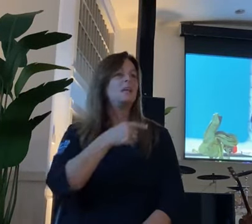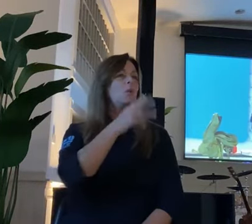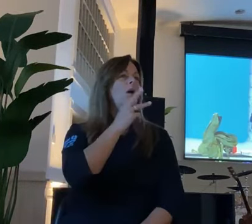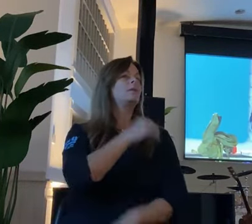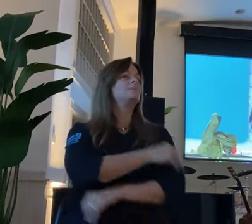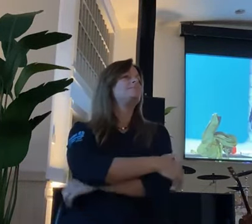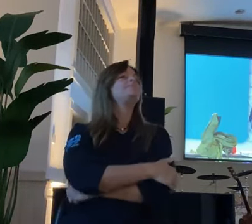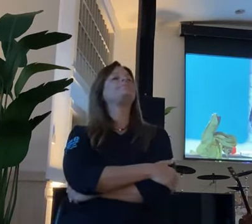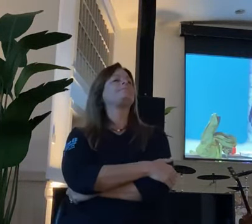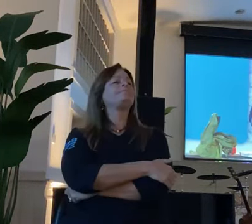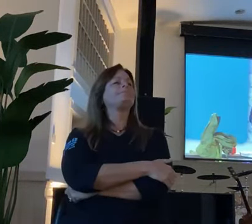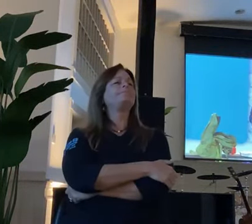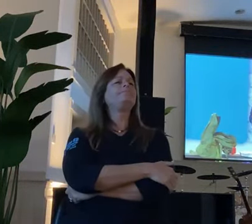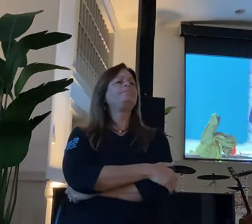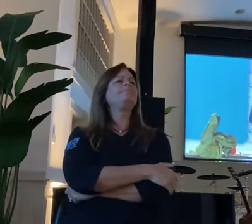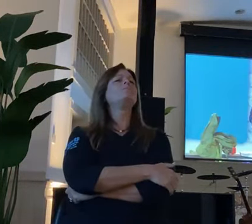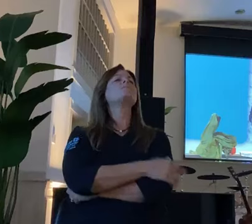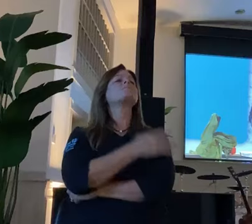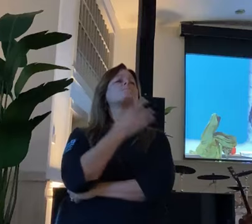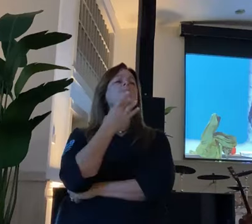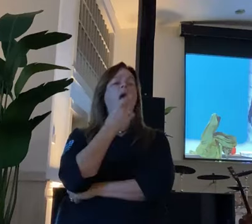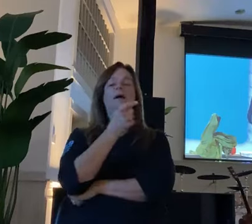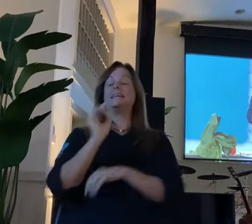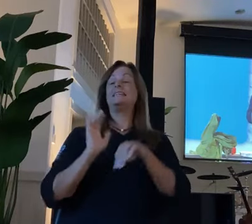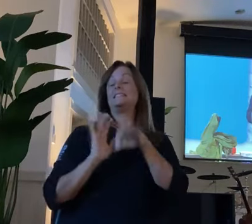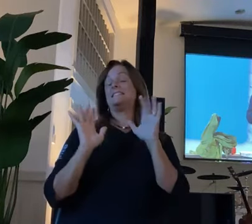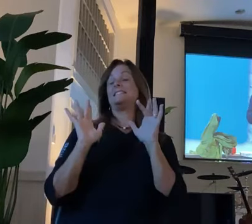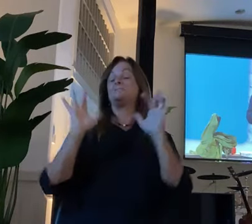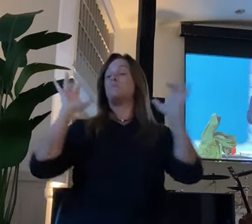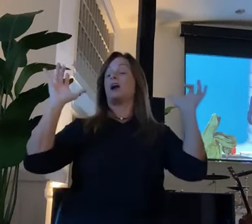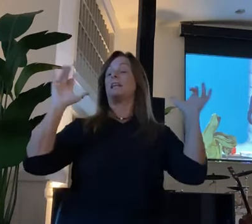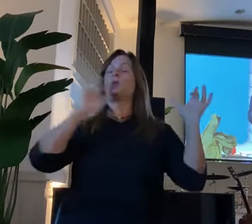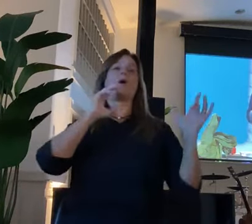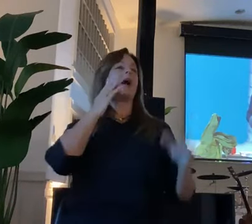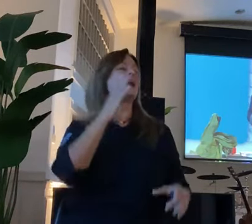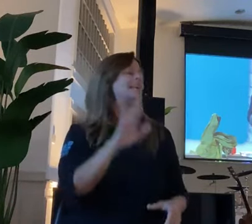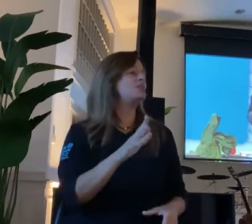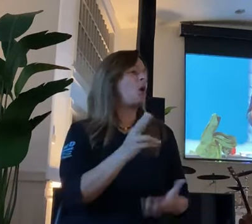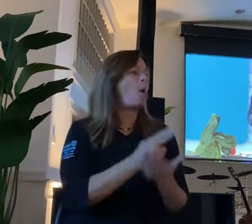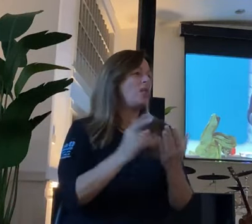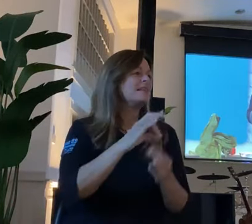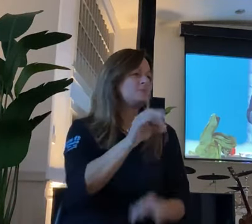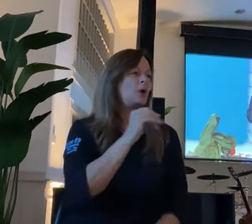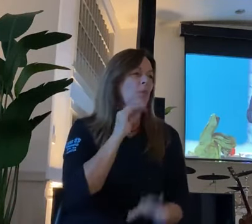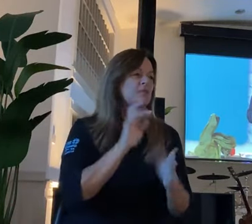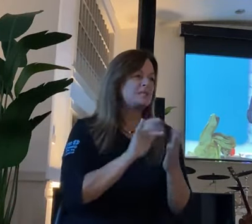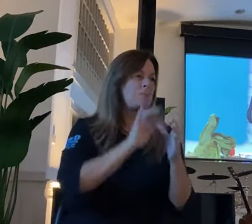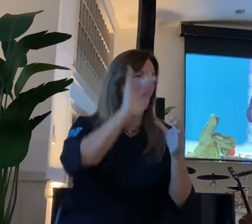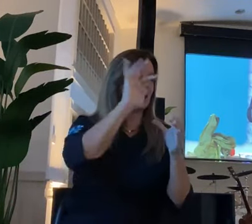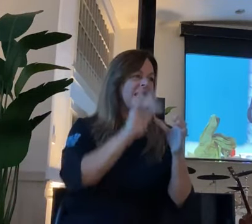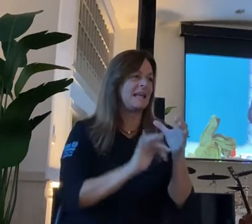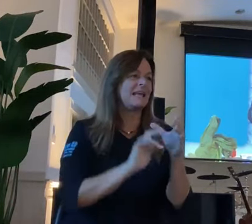water right now. Sparkling water. I didn't know Holy Spirit was a sparkling water.